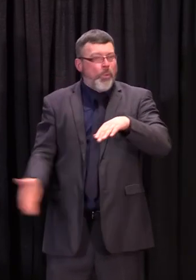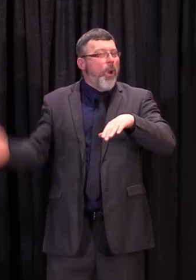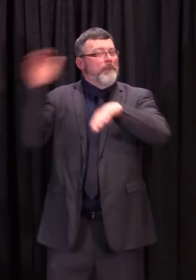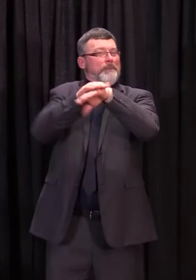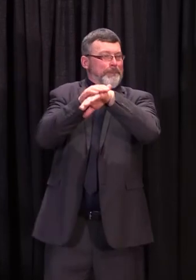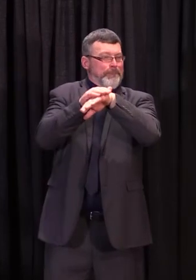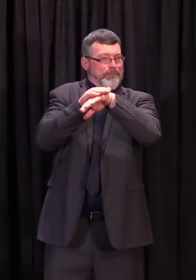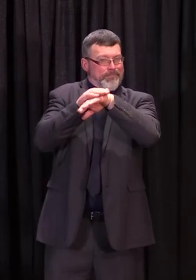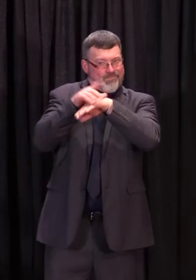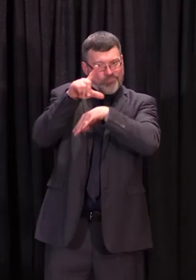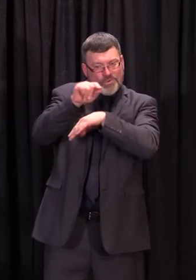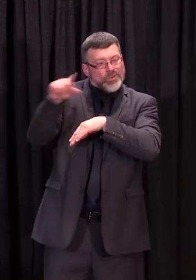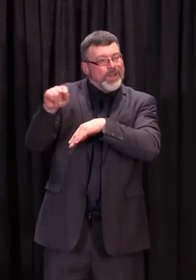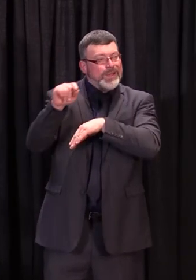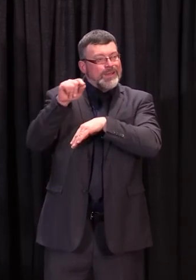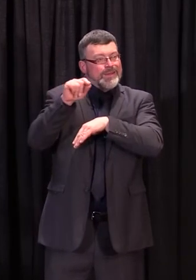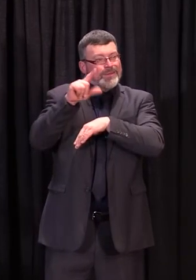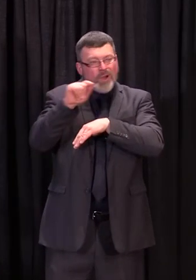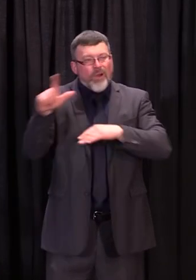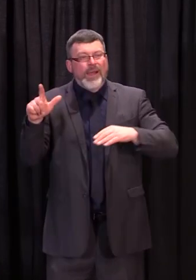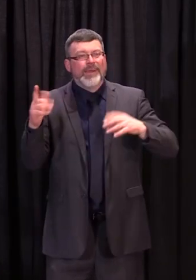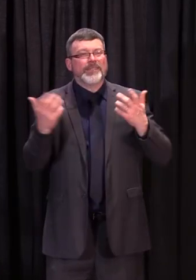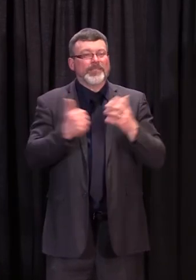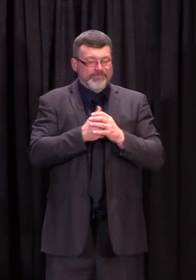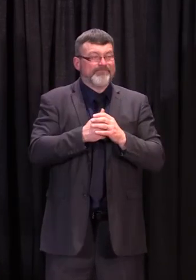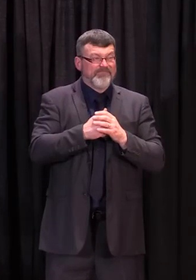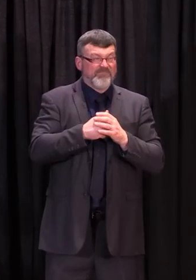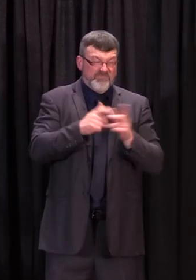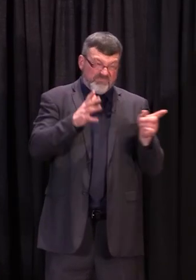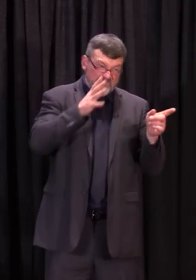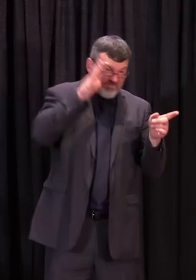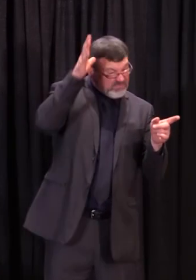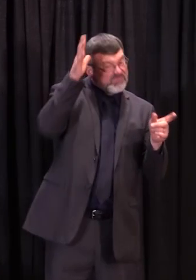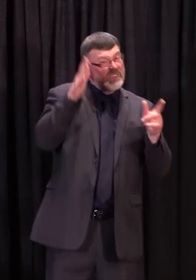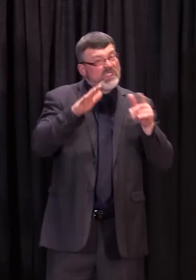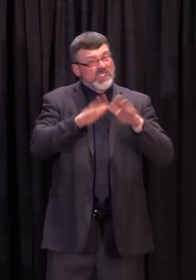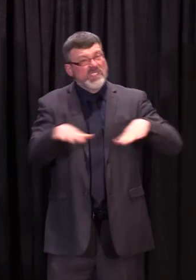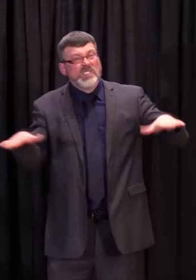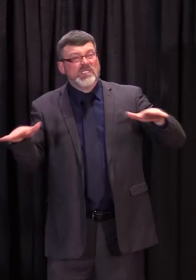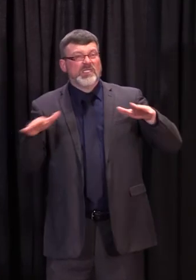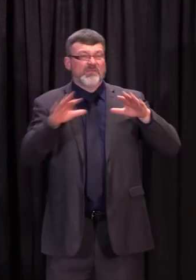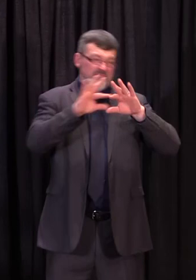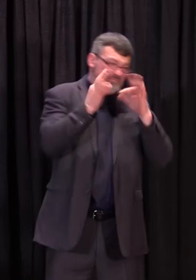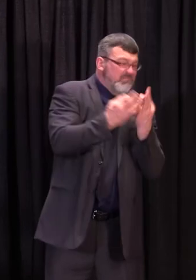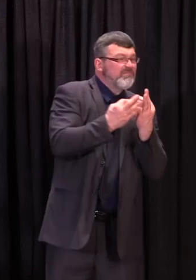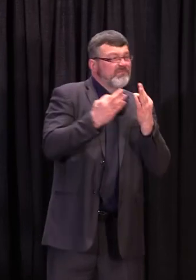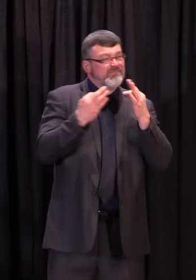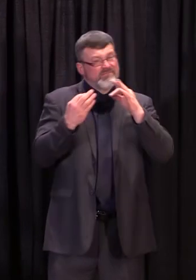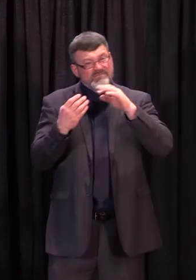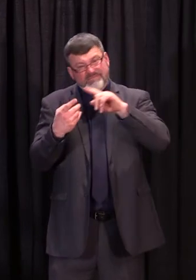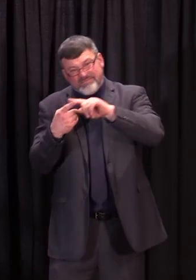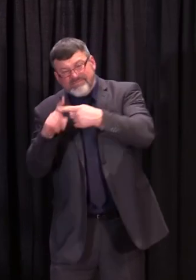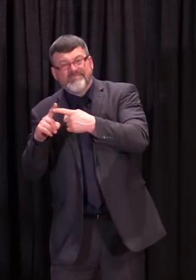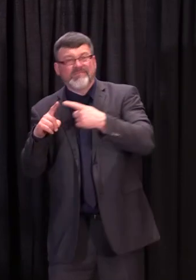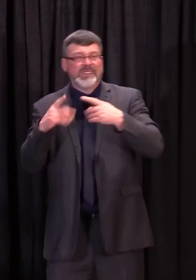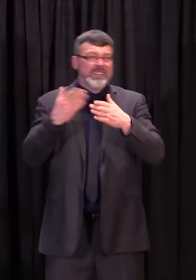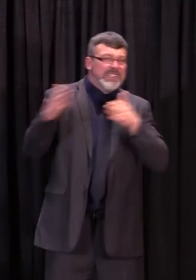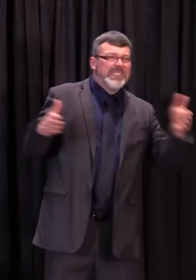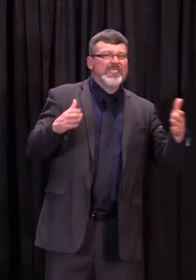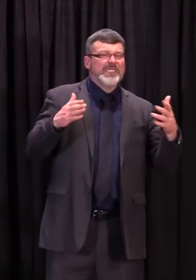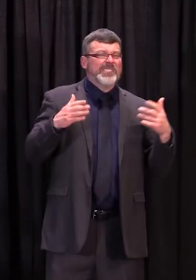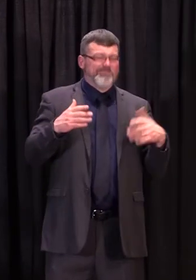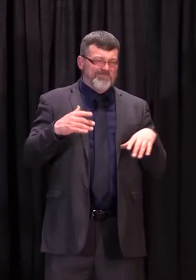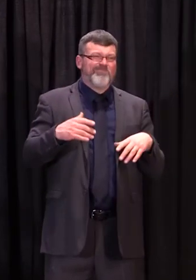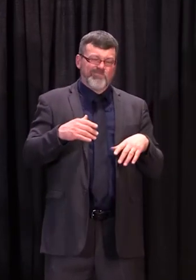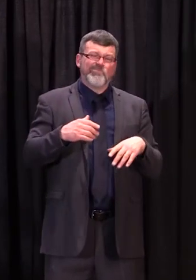These are parents and children, friends and neighbors. We need to do more to prevent these tragedies and the addictions that